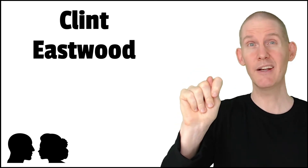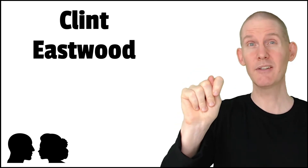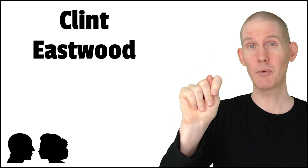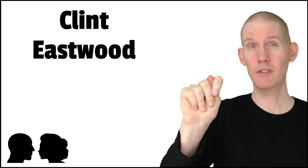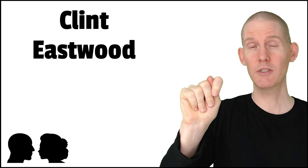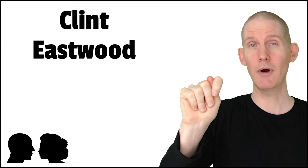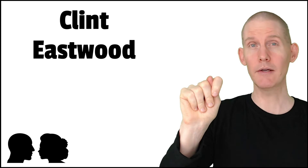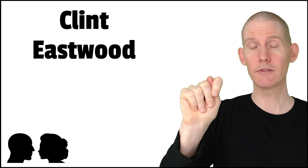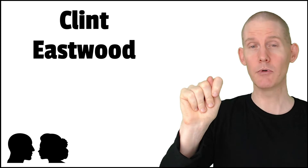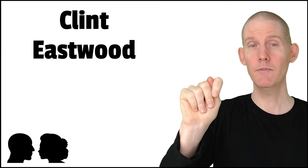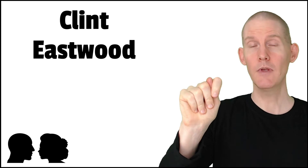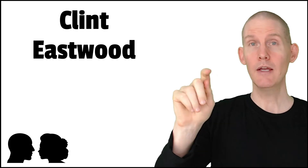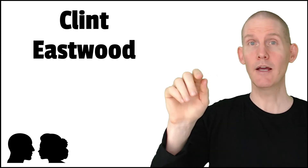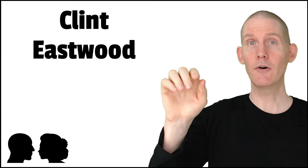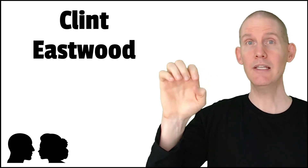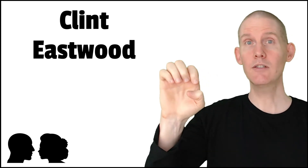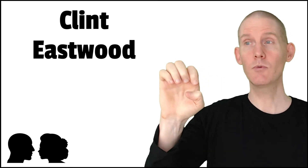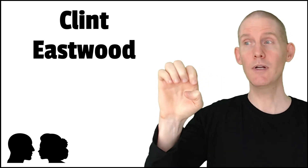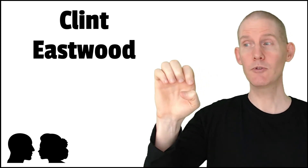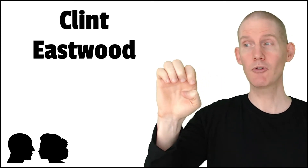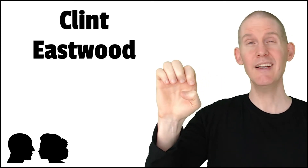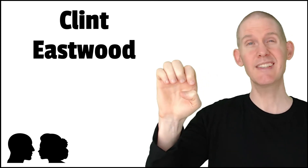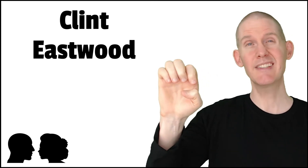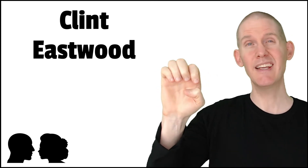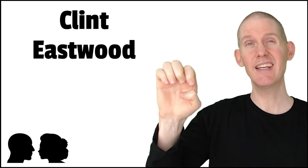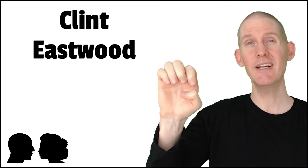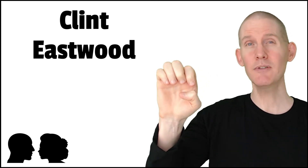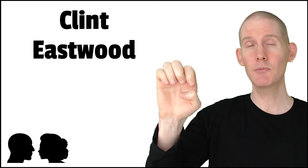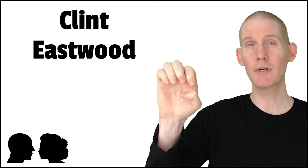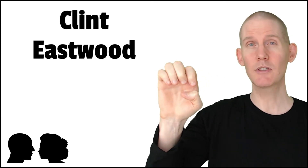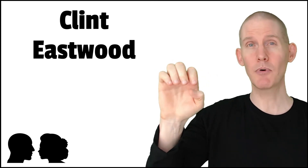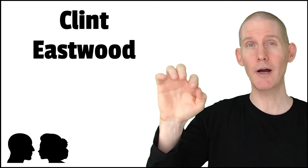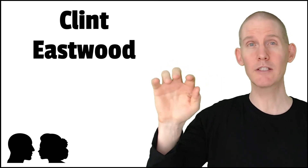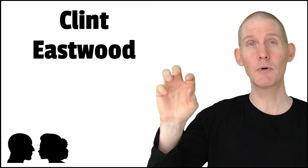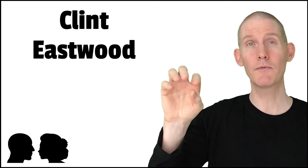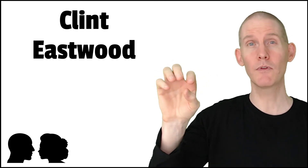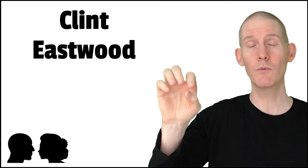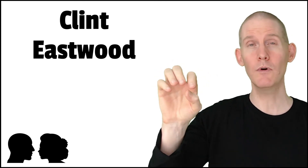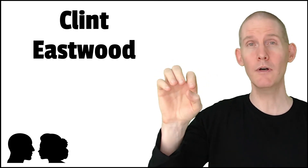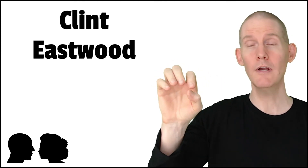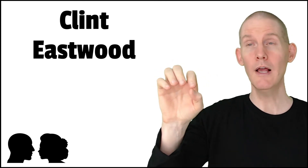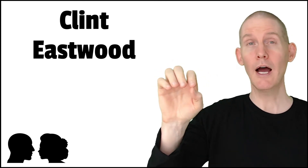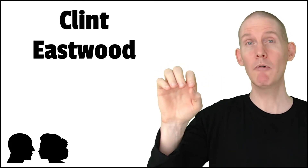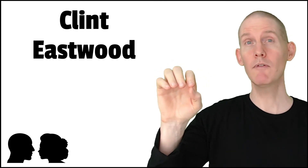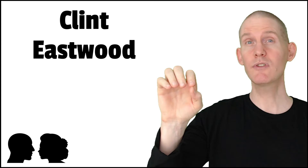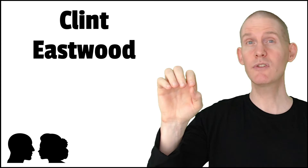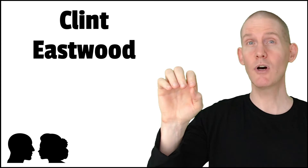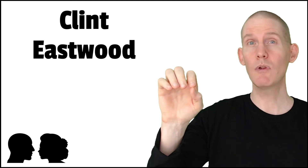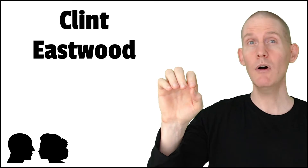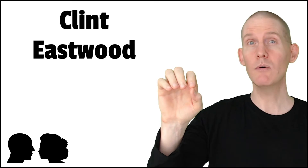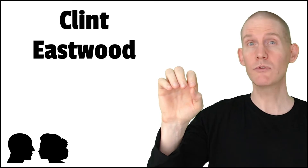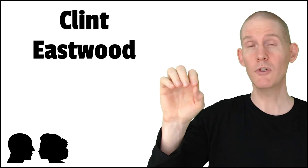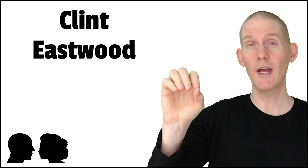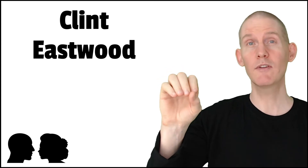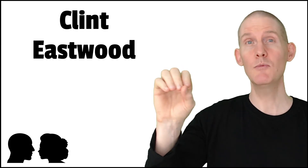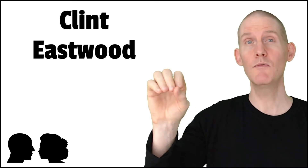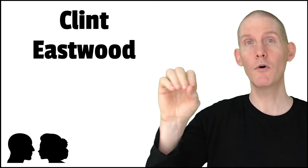as much as possible. Now Eastwood, I'm trying to stay here as much as possible for the word. However, there's a double O, so you have to move over a little